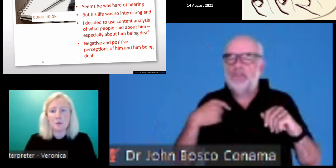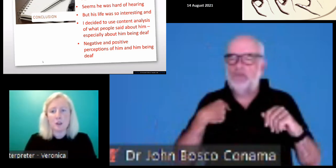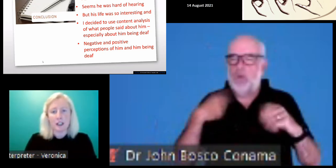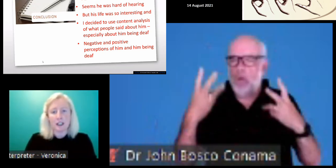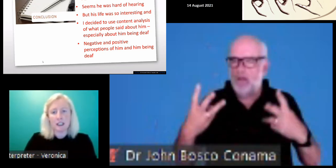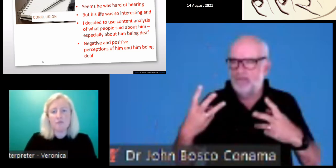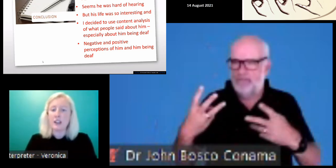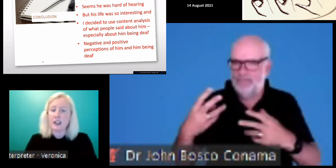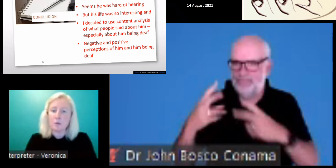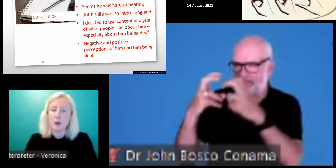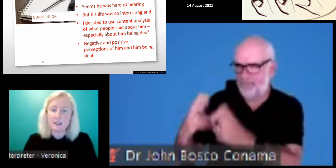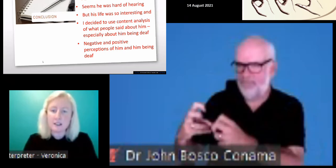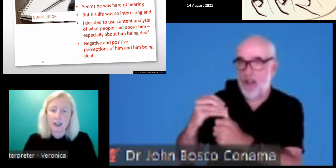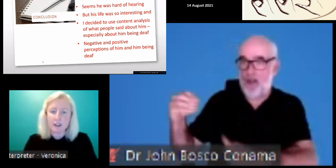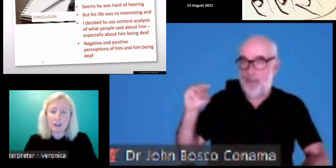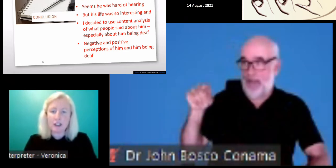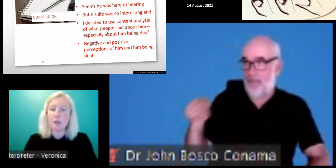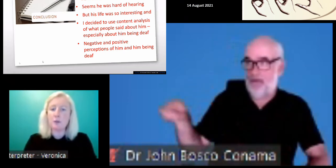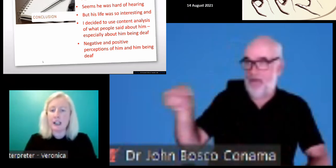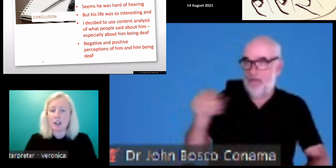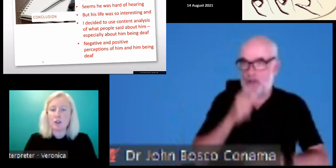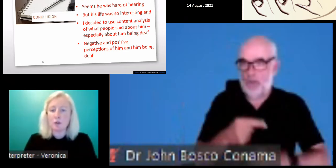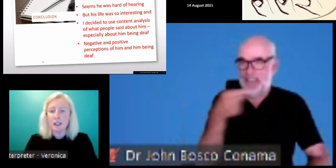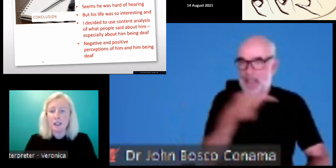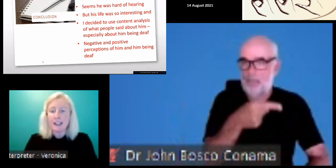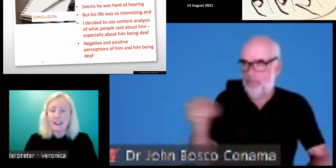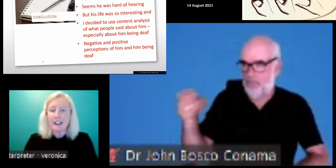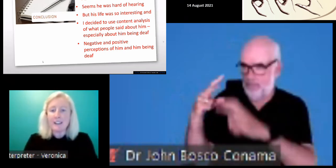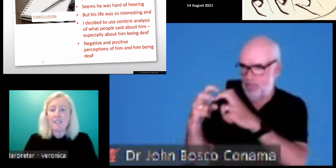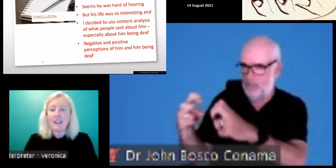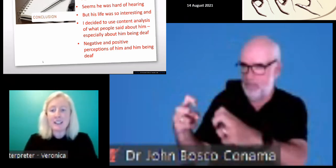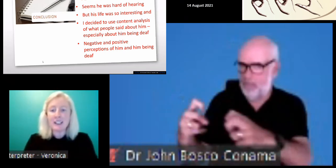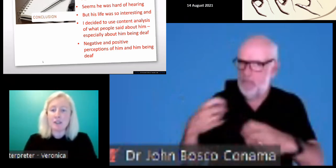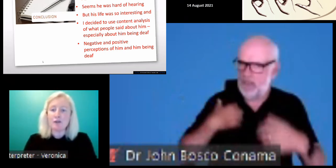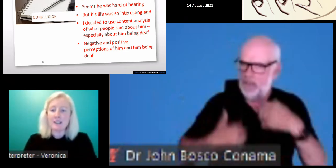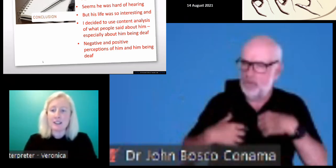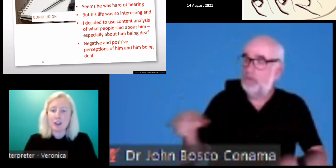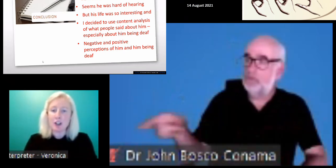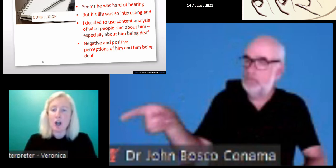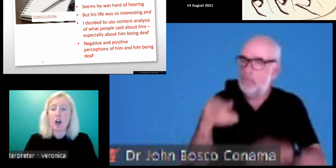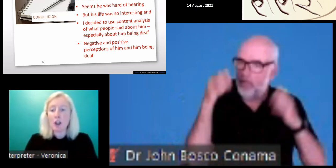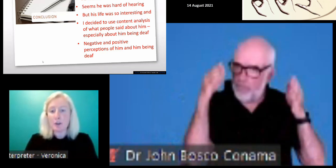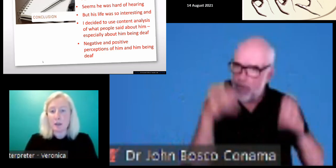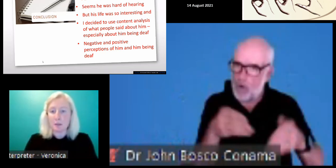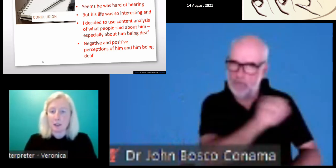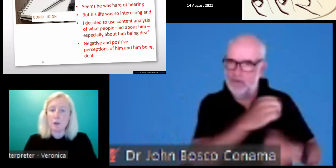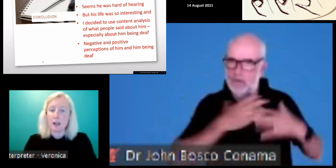more like that he was hard of hearing. I would like to investigate and research other people who